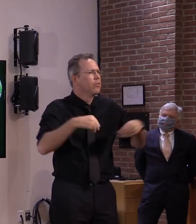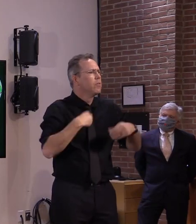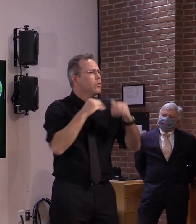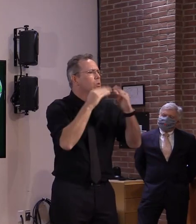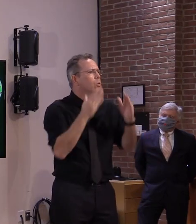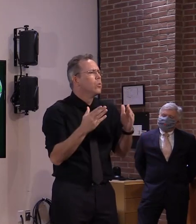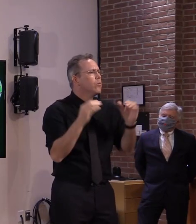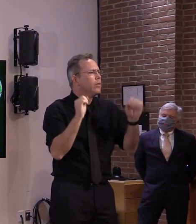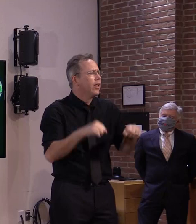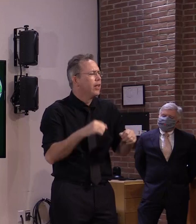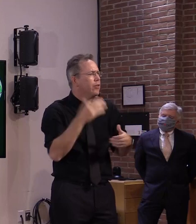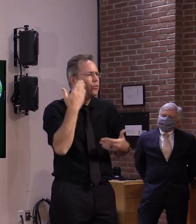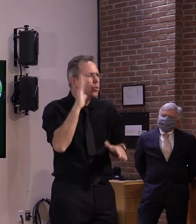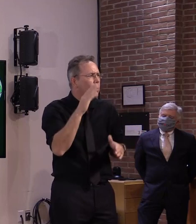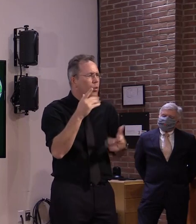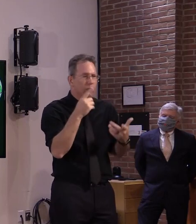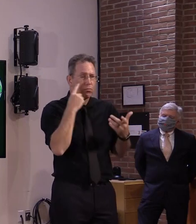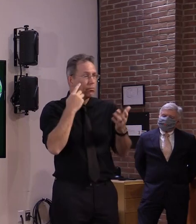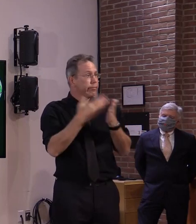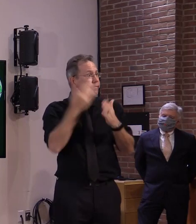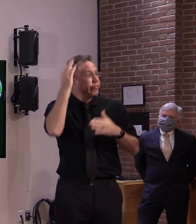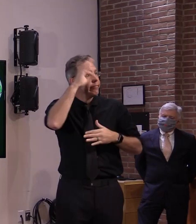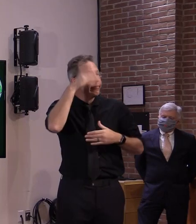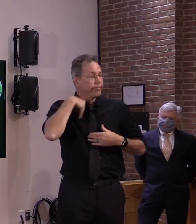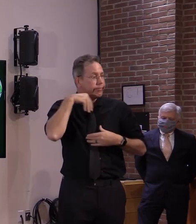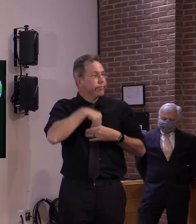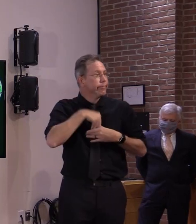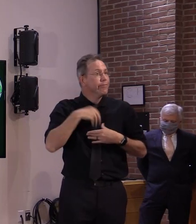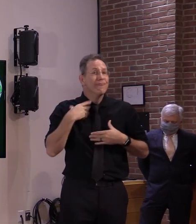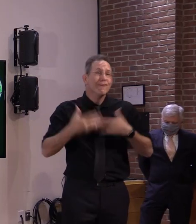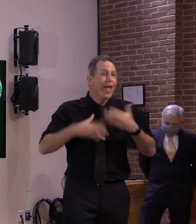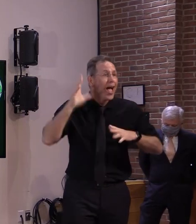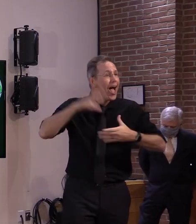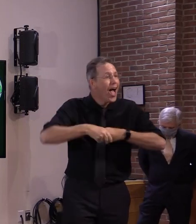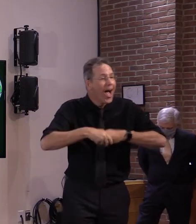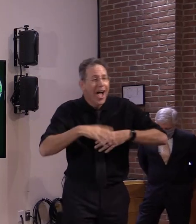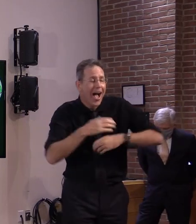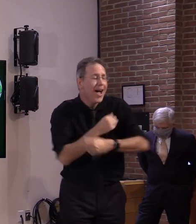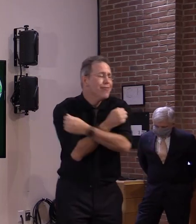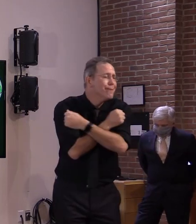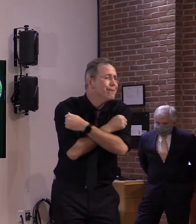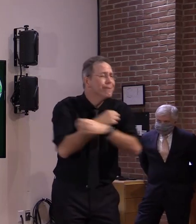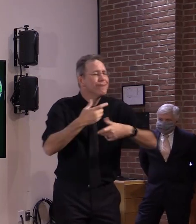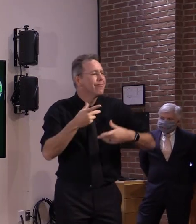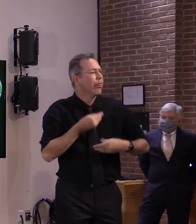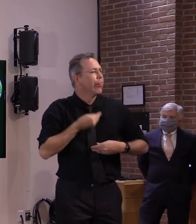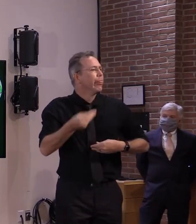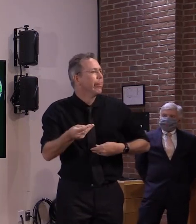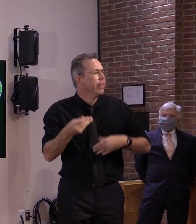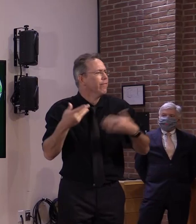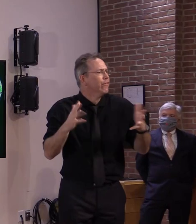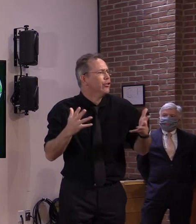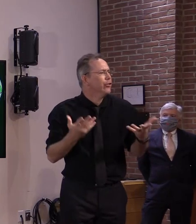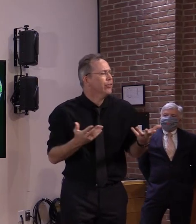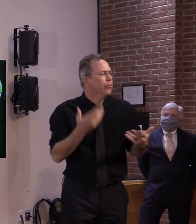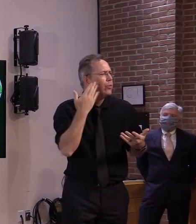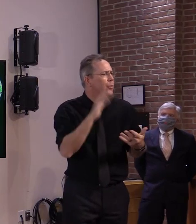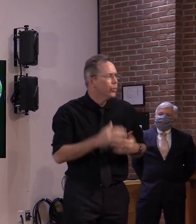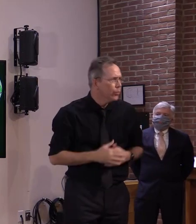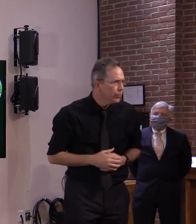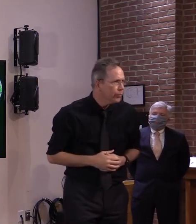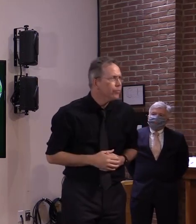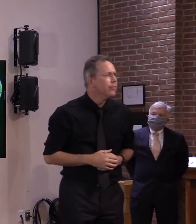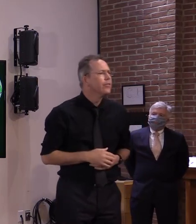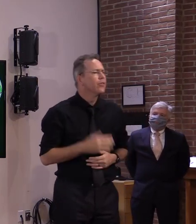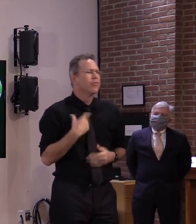pre-symptomatic period. The bottom line is we strongly advise that any social gatherings you choose